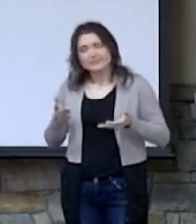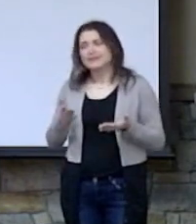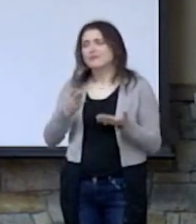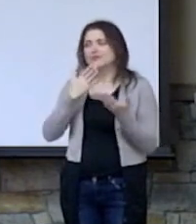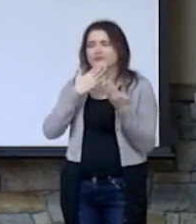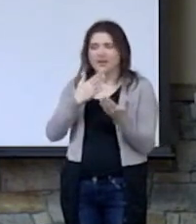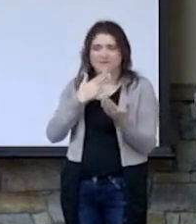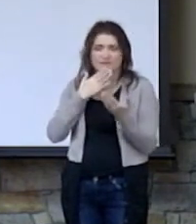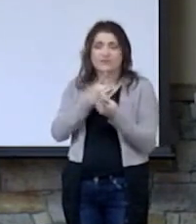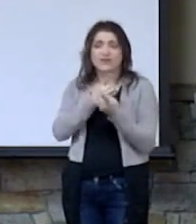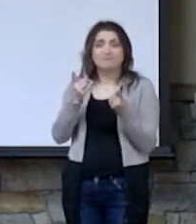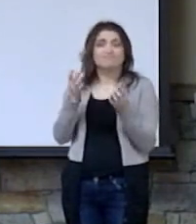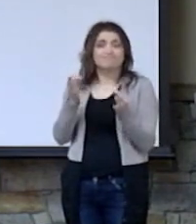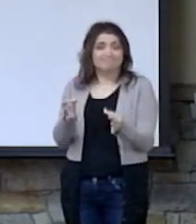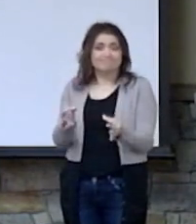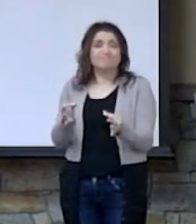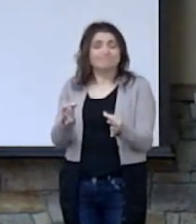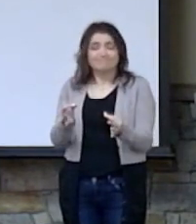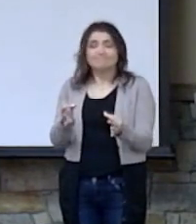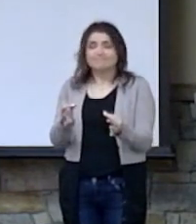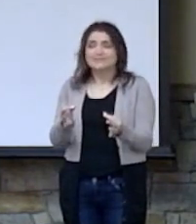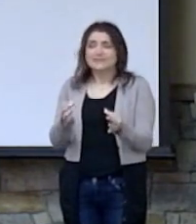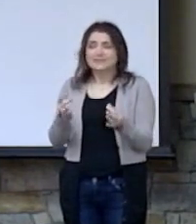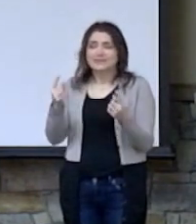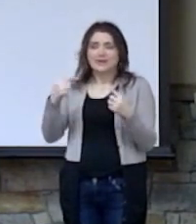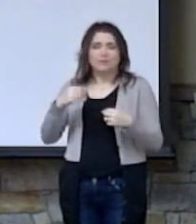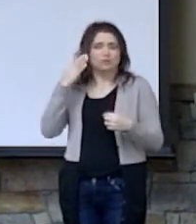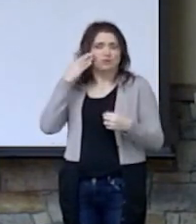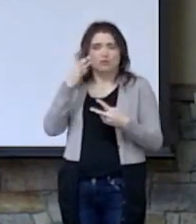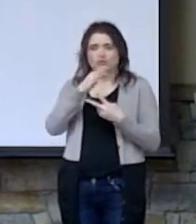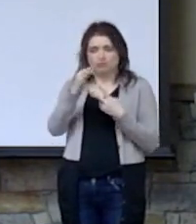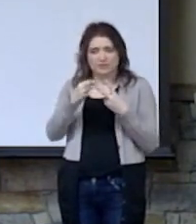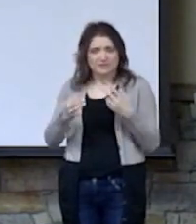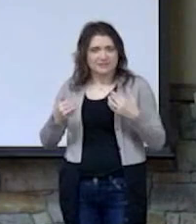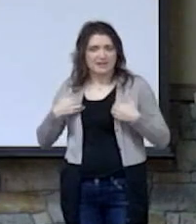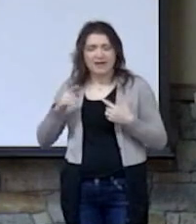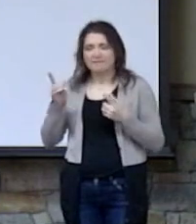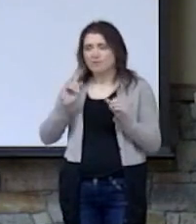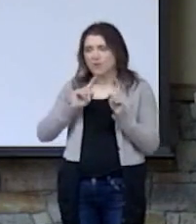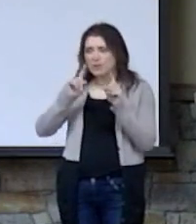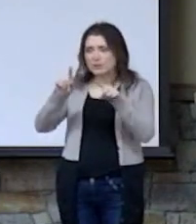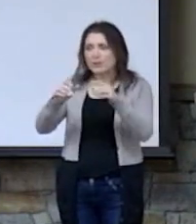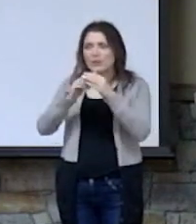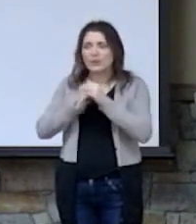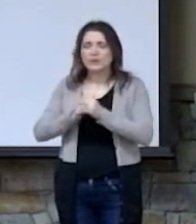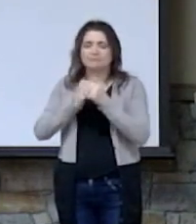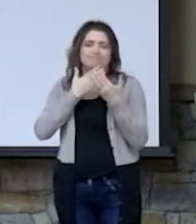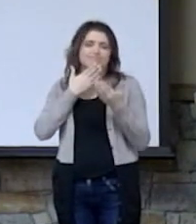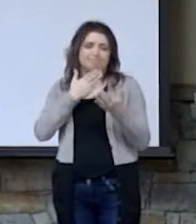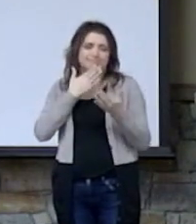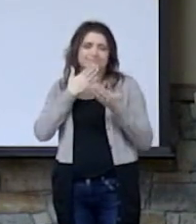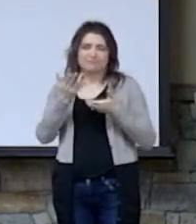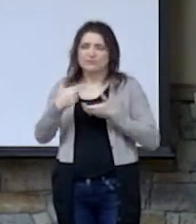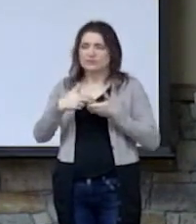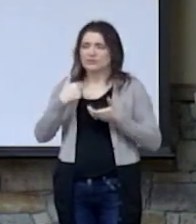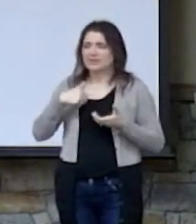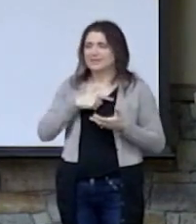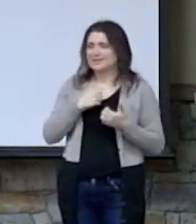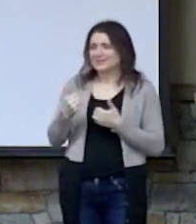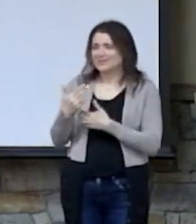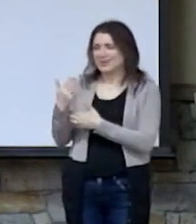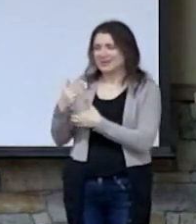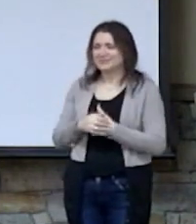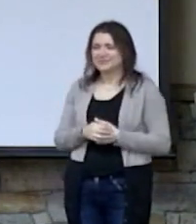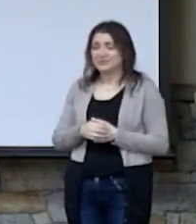have made the decision. We know you have choices on how to spend your time and where to worship, and we thank you for taking the time to be with us this morning. I'll make